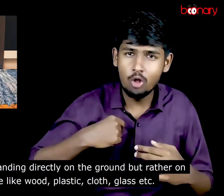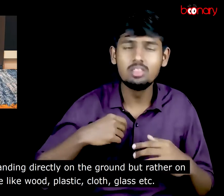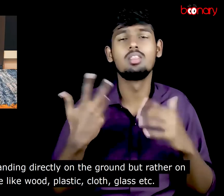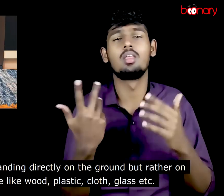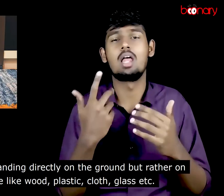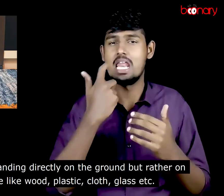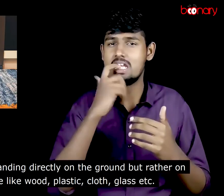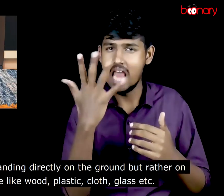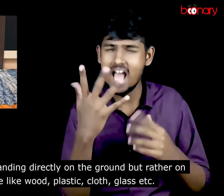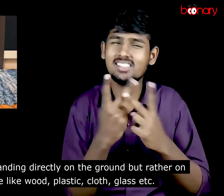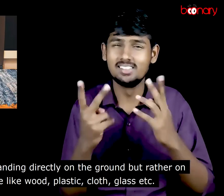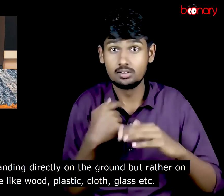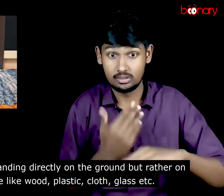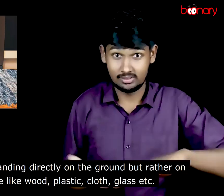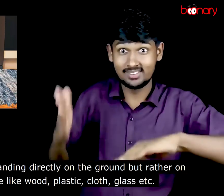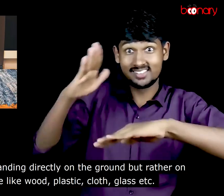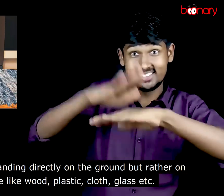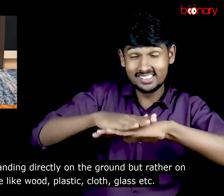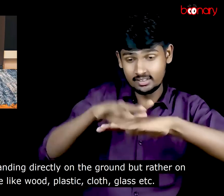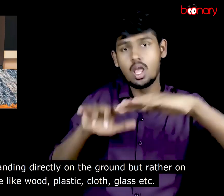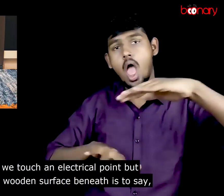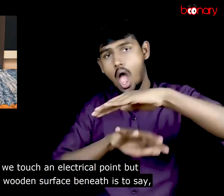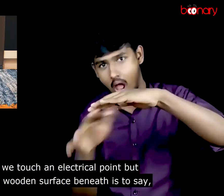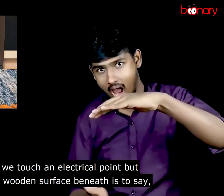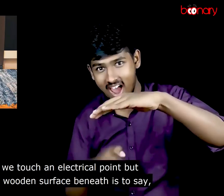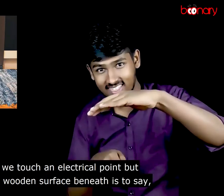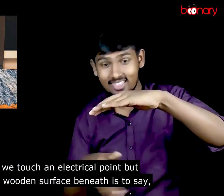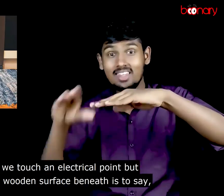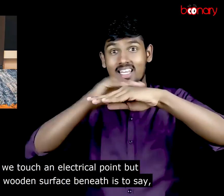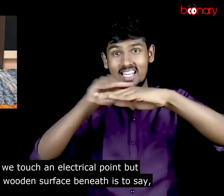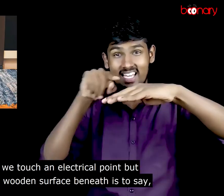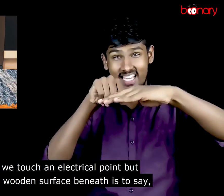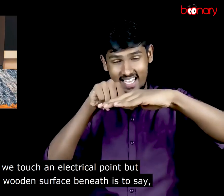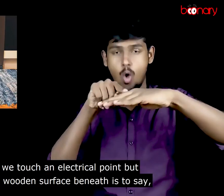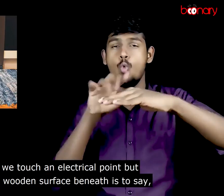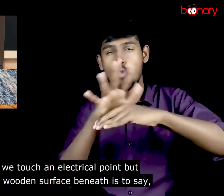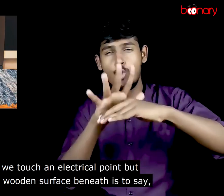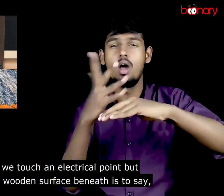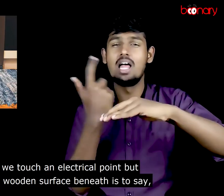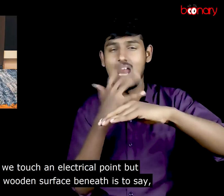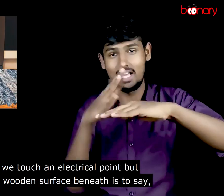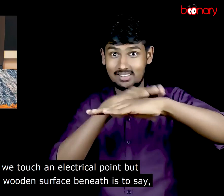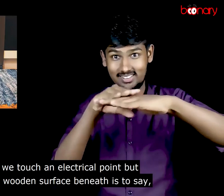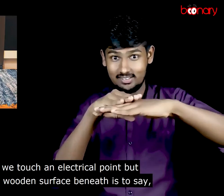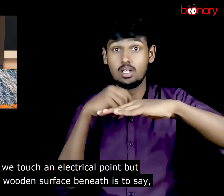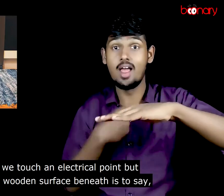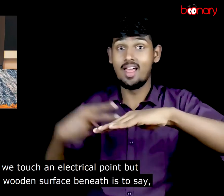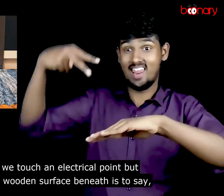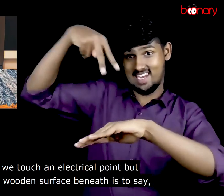plastic, cloth, glass, etc., and we touch an electrical point, but